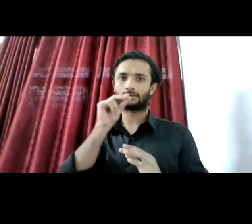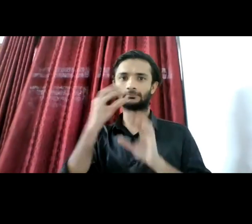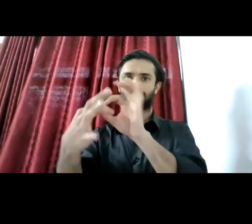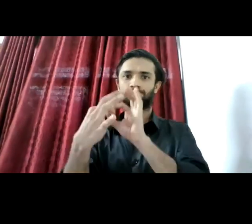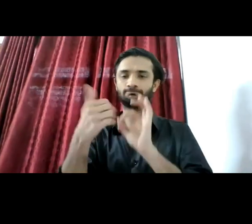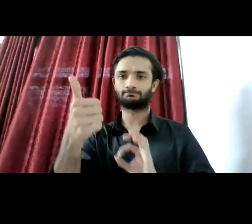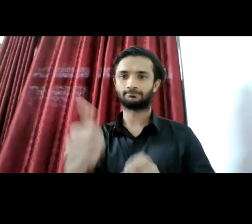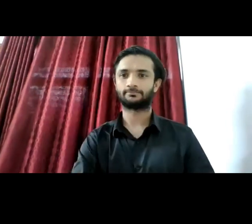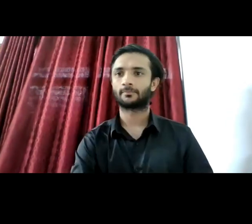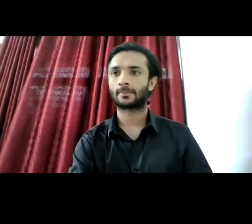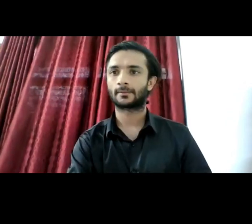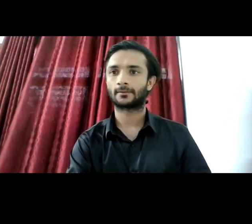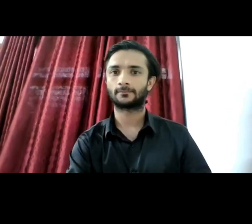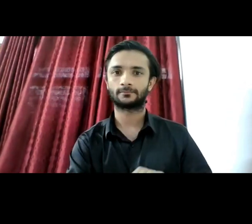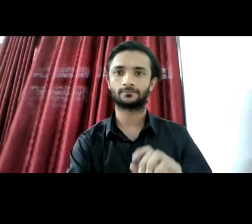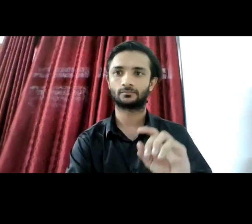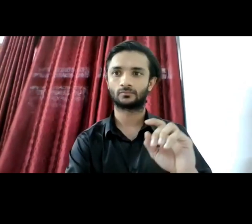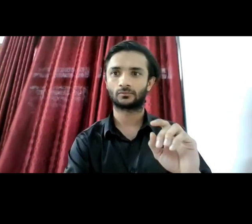Pallavi, you can go ahead and interpret.